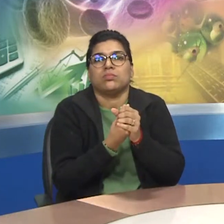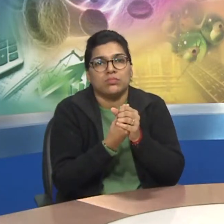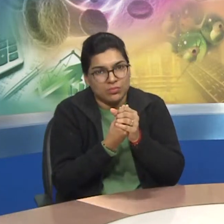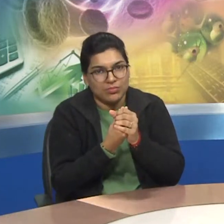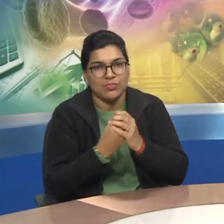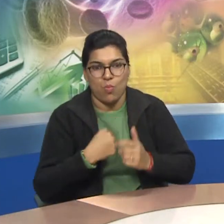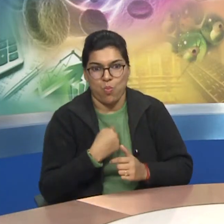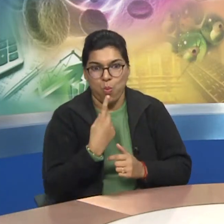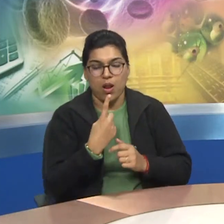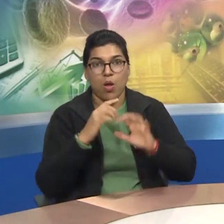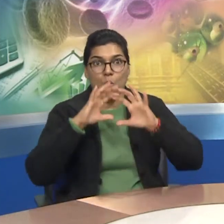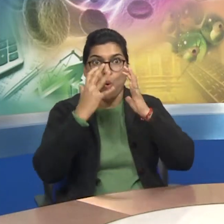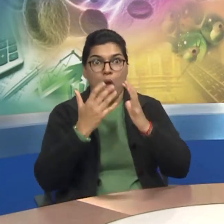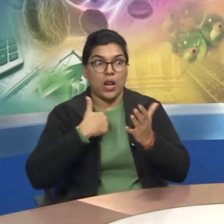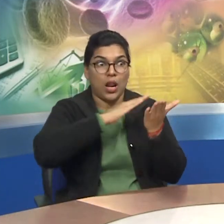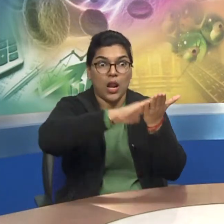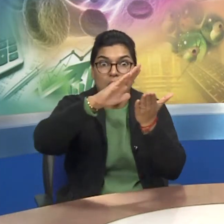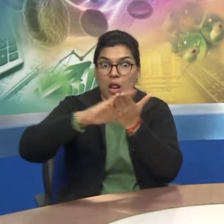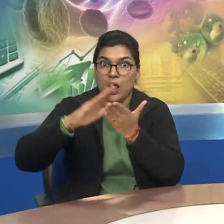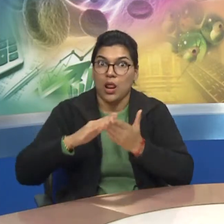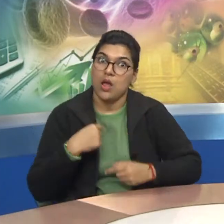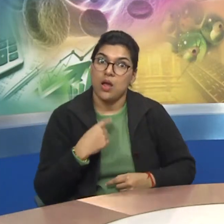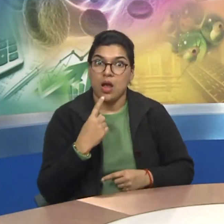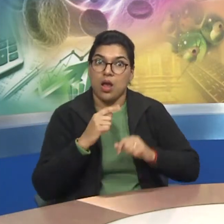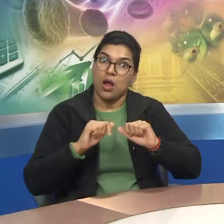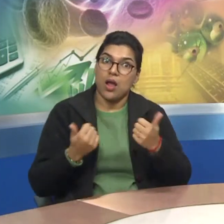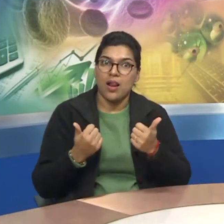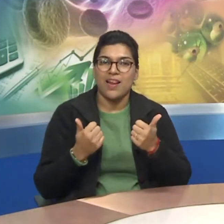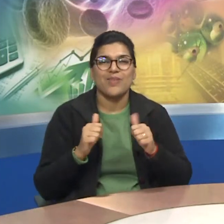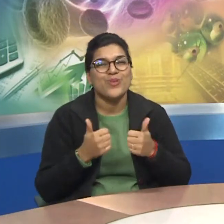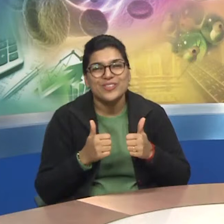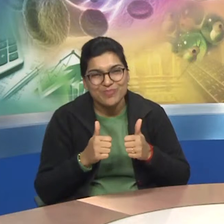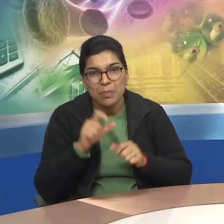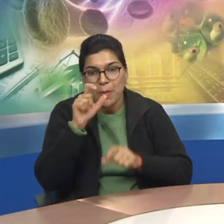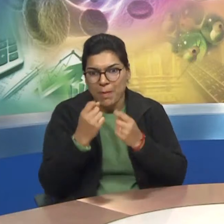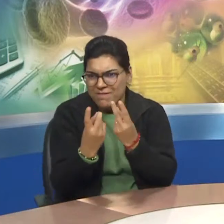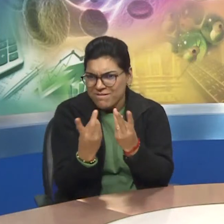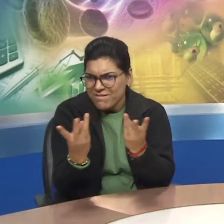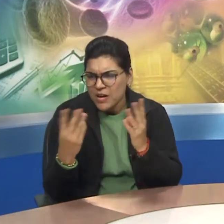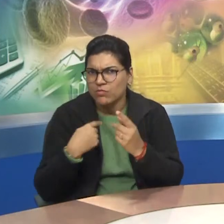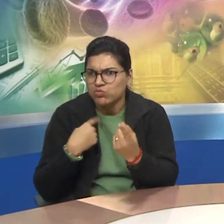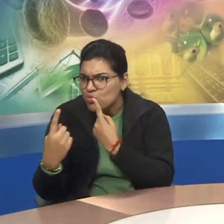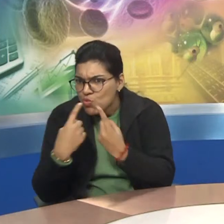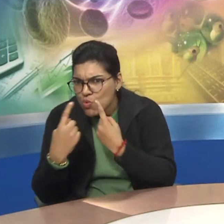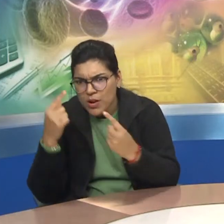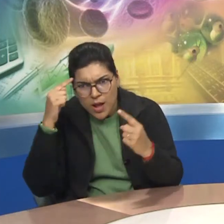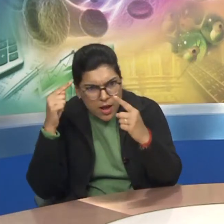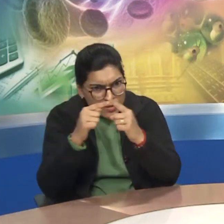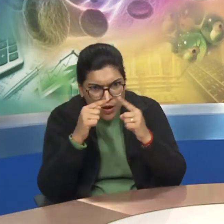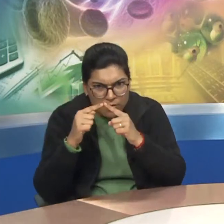The poet suggests that we should work together to make the human world a better place to live in.